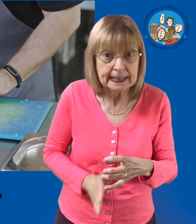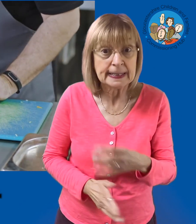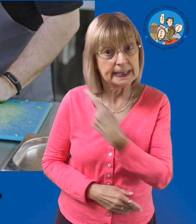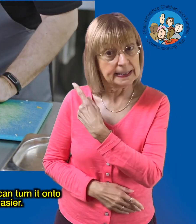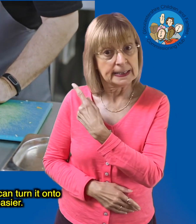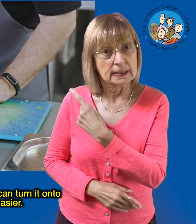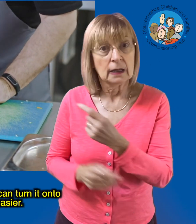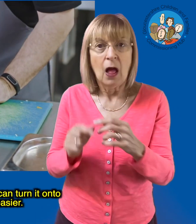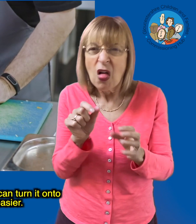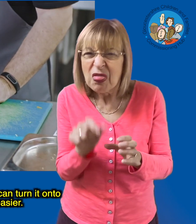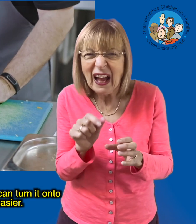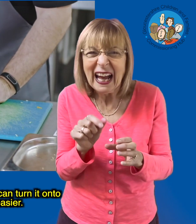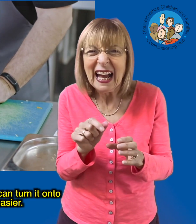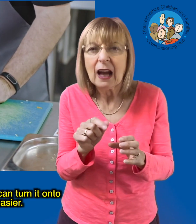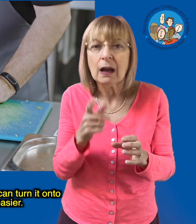down.